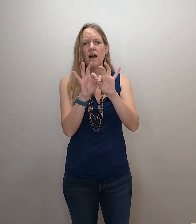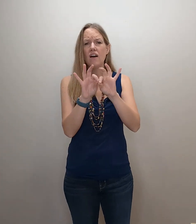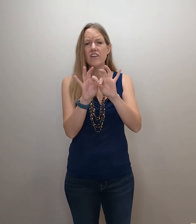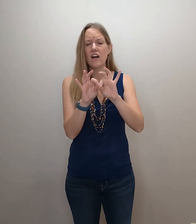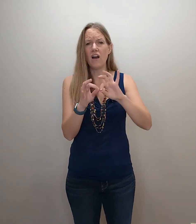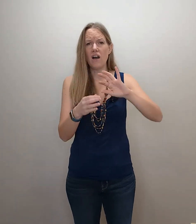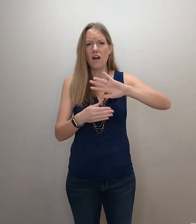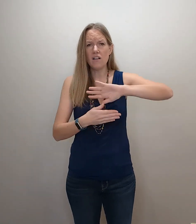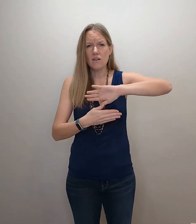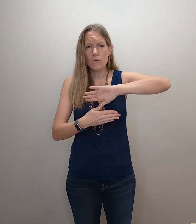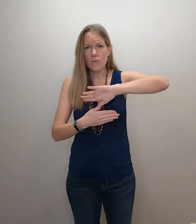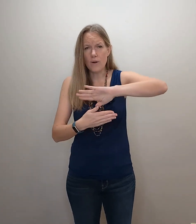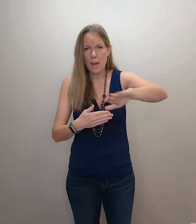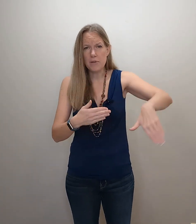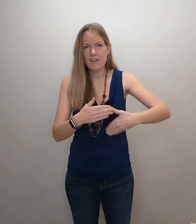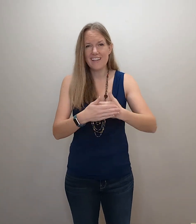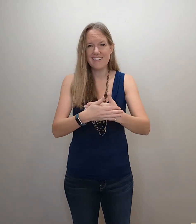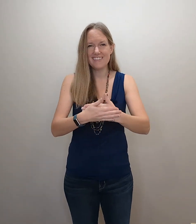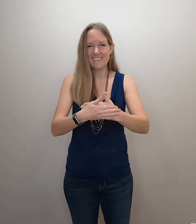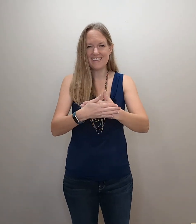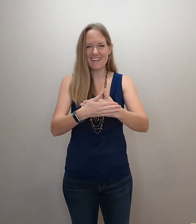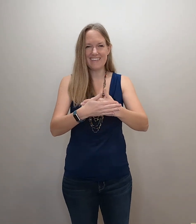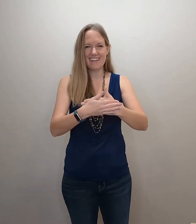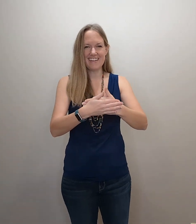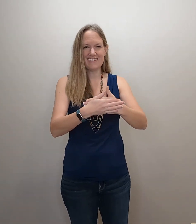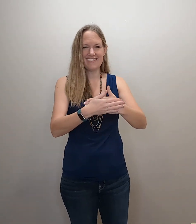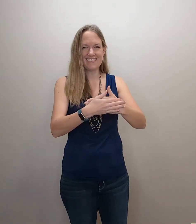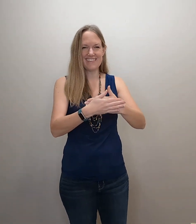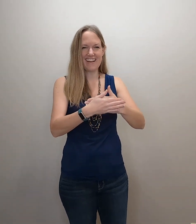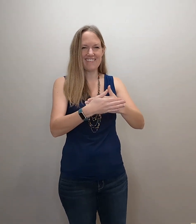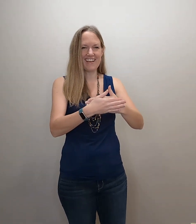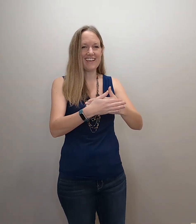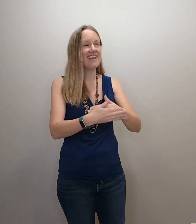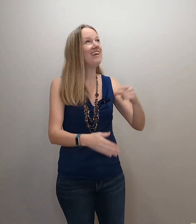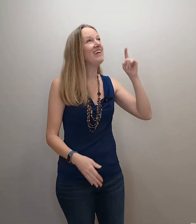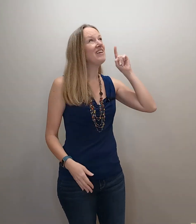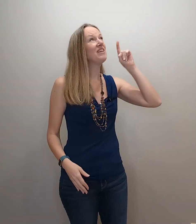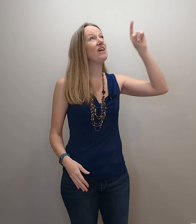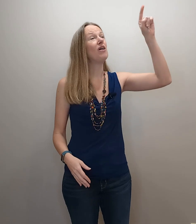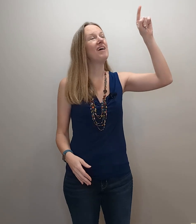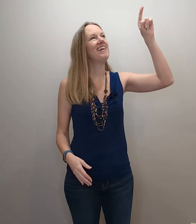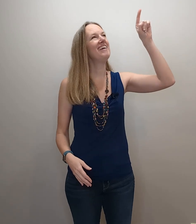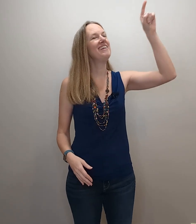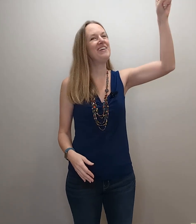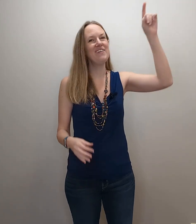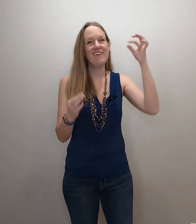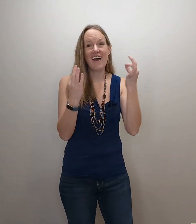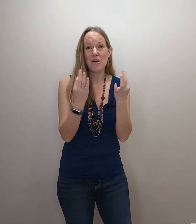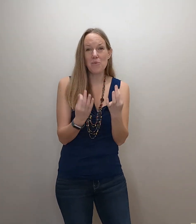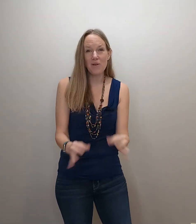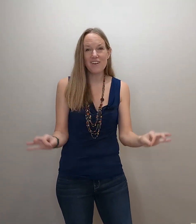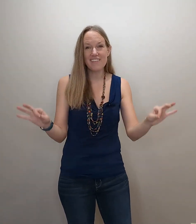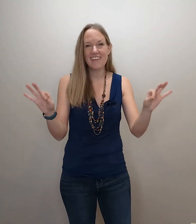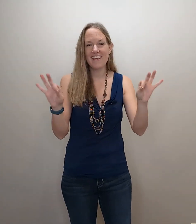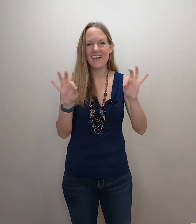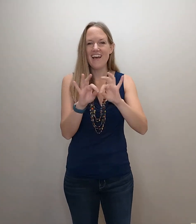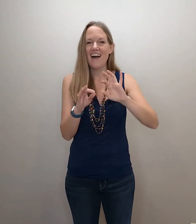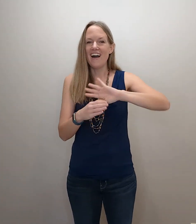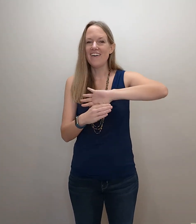of it all. Wrap your hand around your other hand. We learned that already. You are worthy of